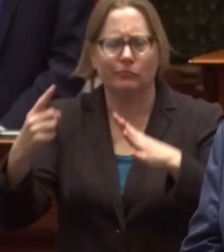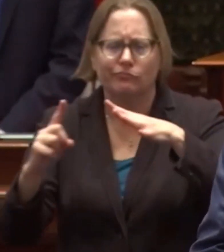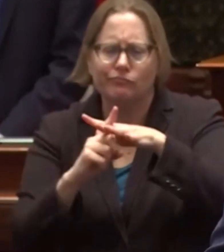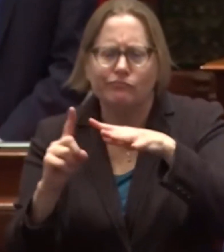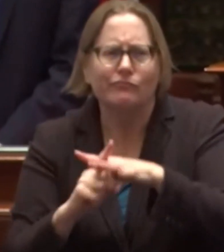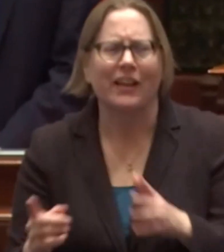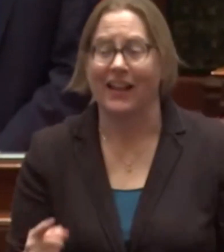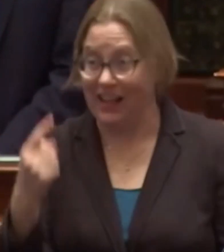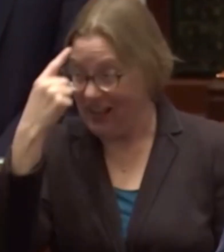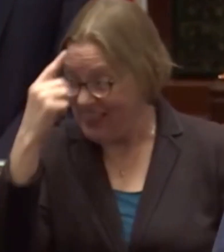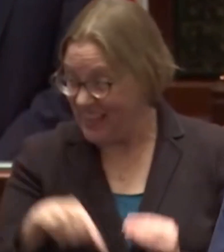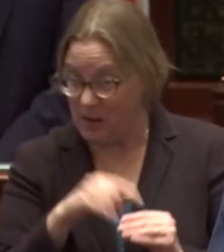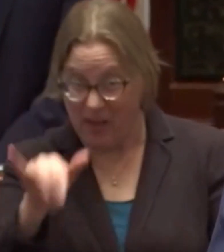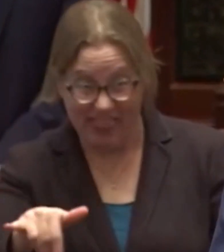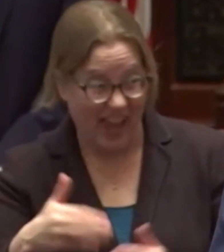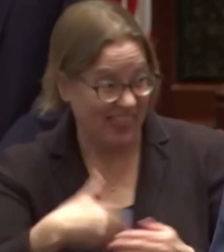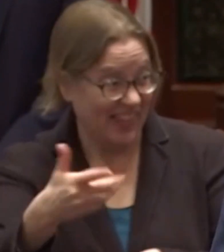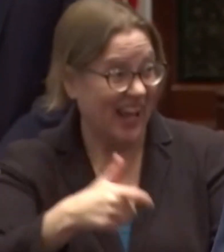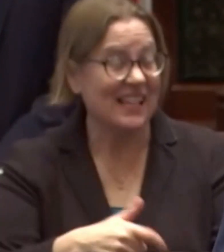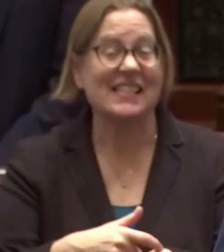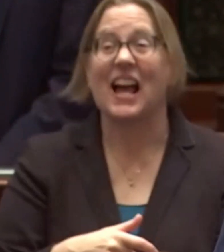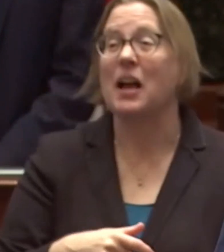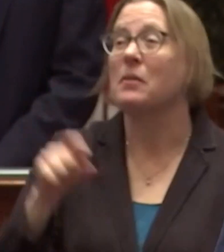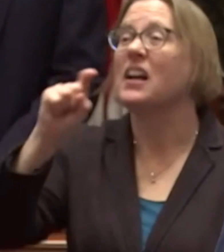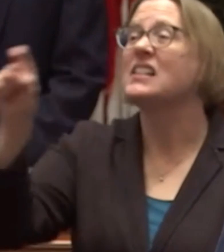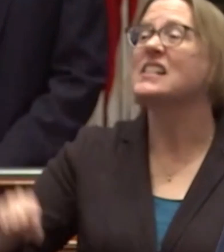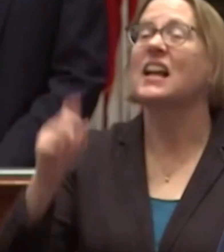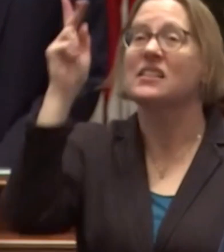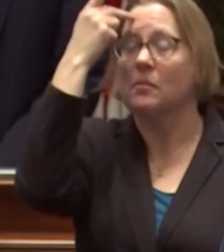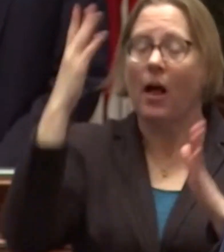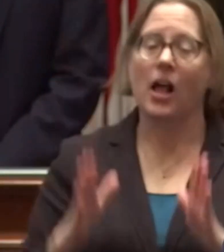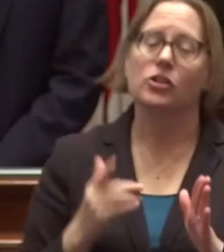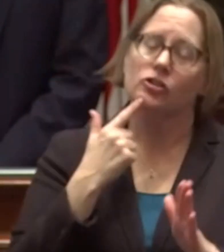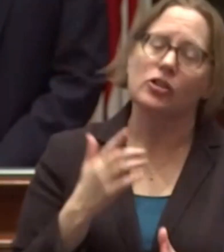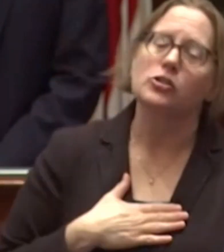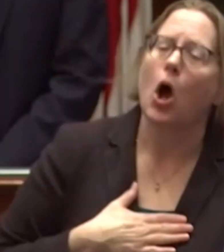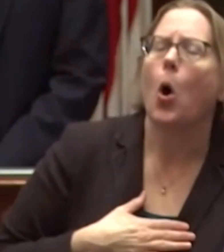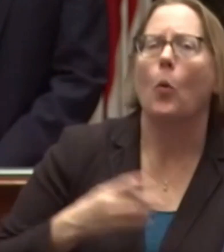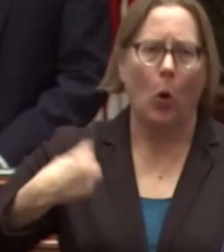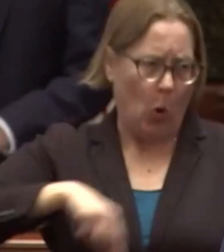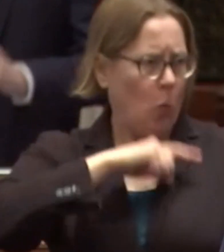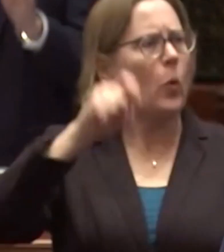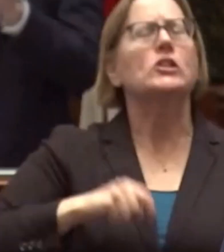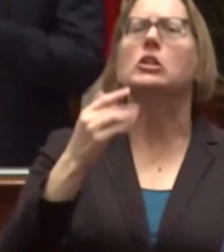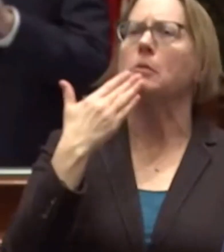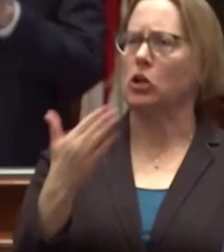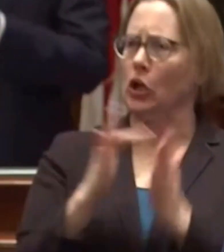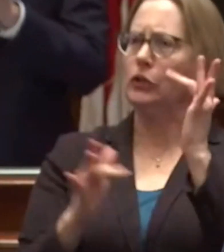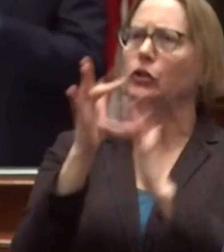the next time a politician from Texas wants to lecture you about being a good Christian.